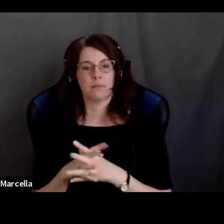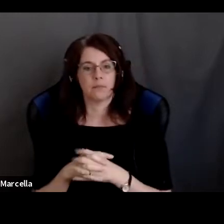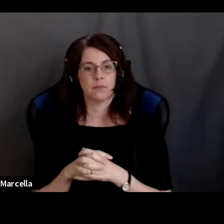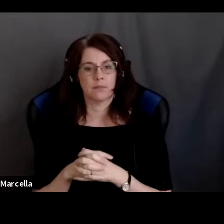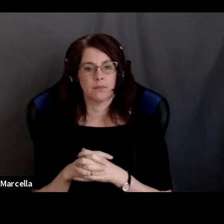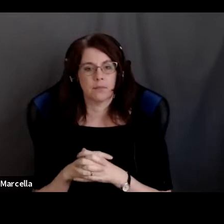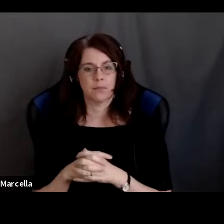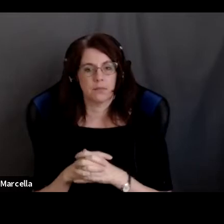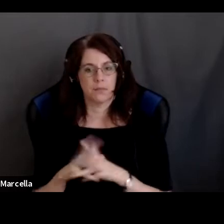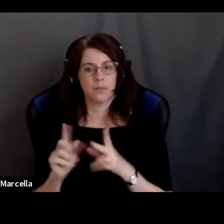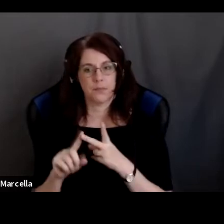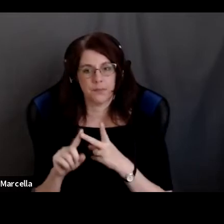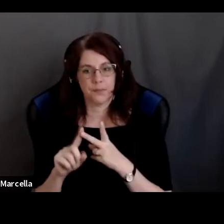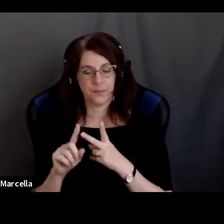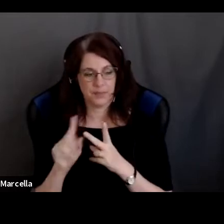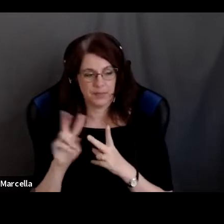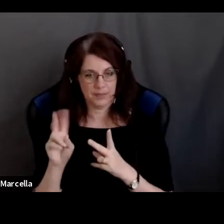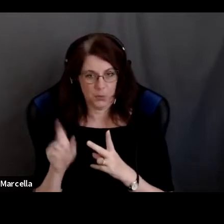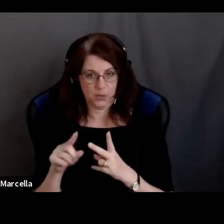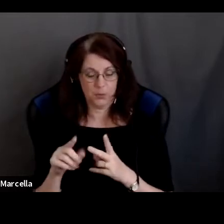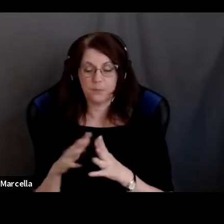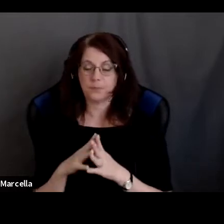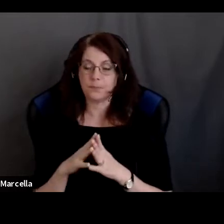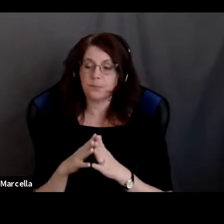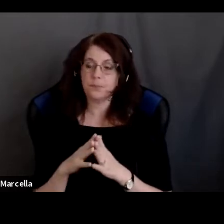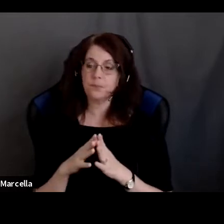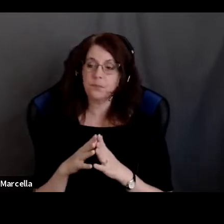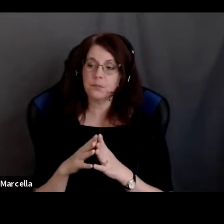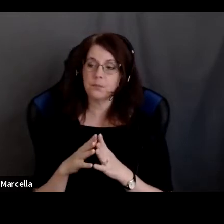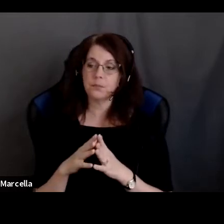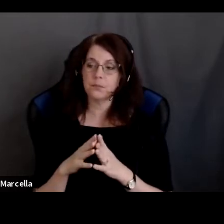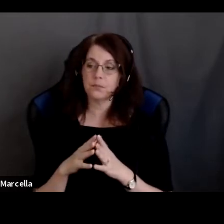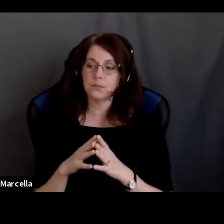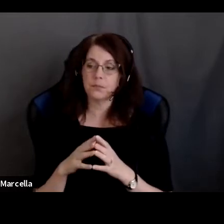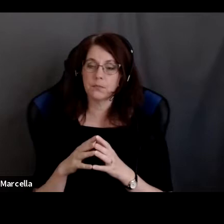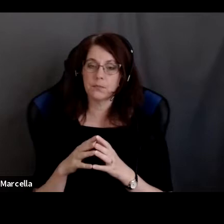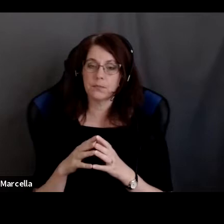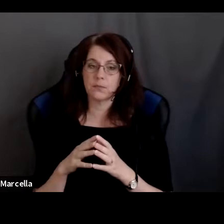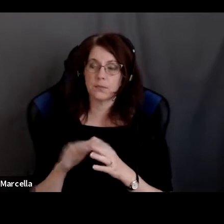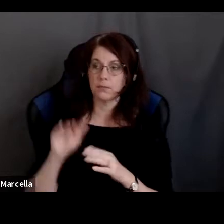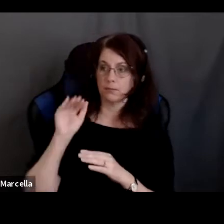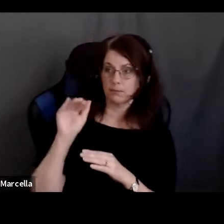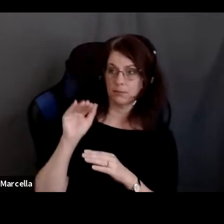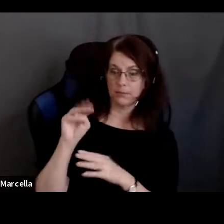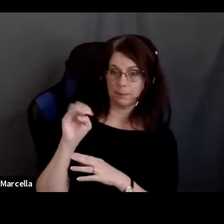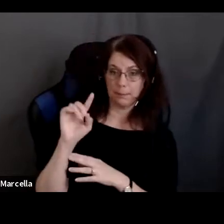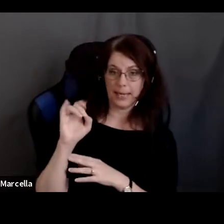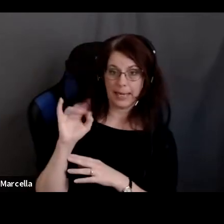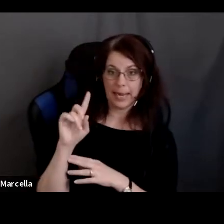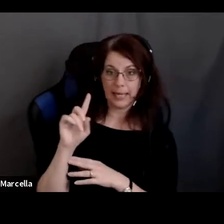And that second question, when it comes to petitioning Medicaid or Medicare to cover it,